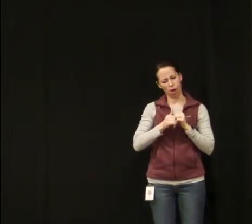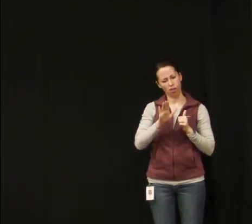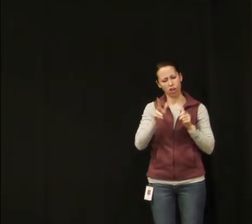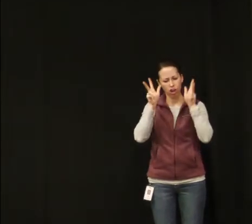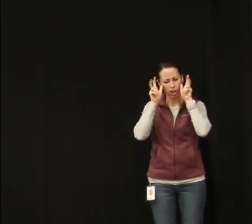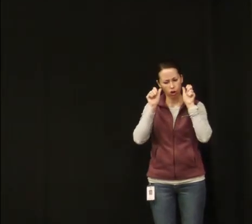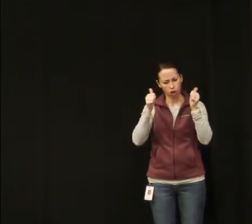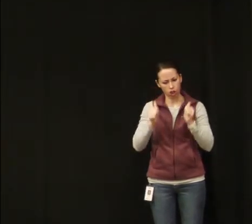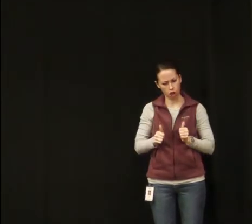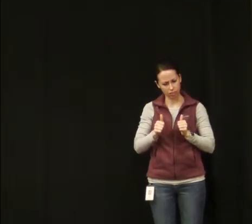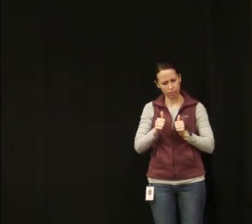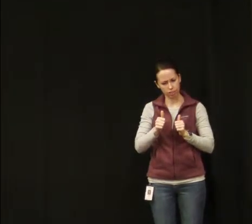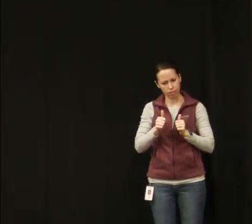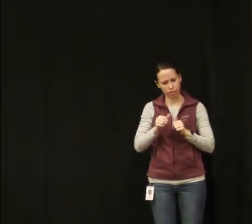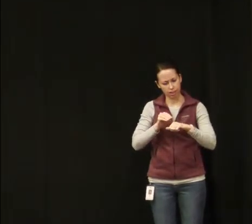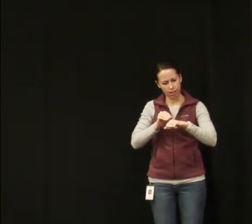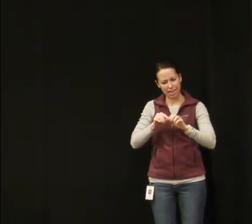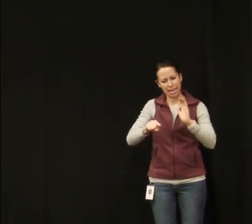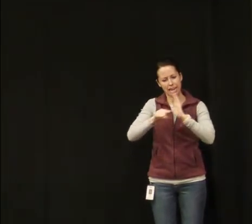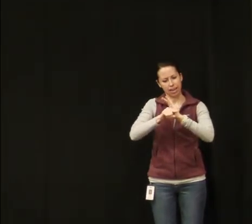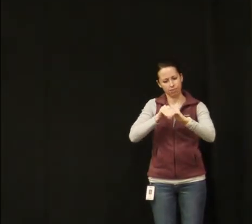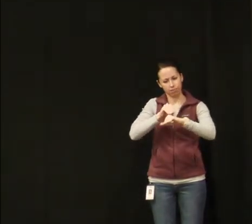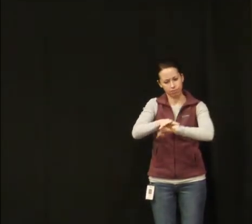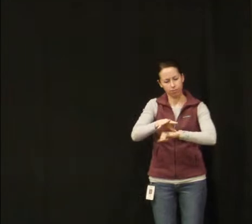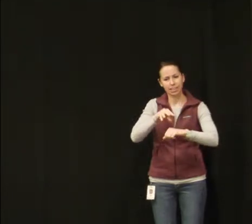loss impacting them in the classroom?